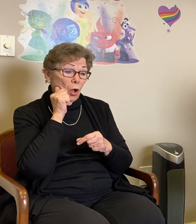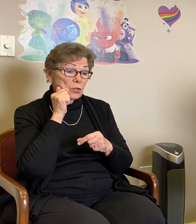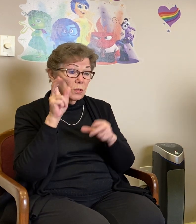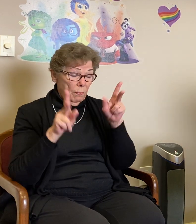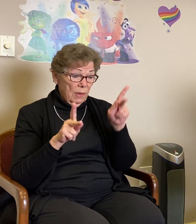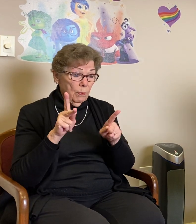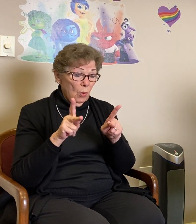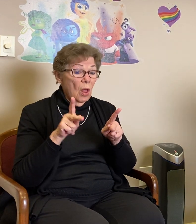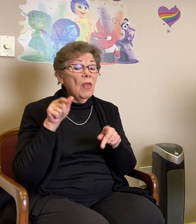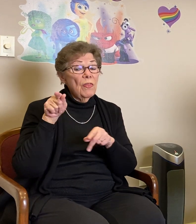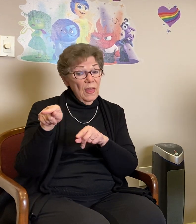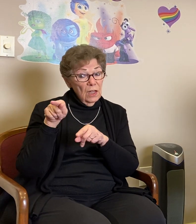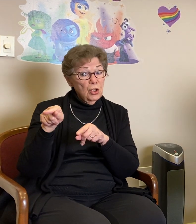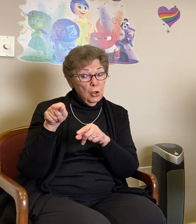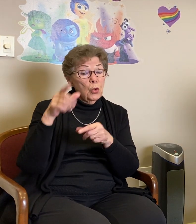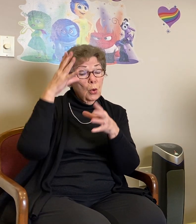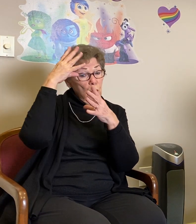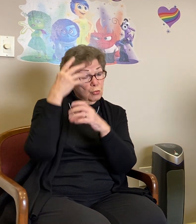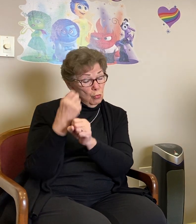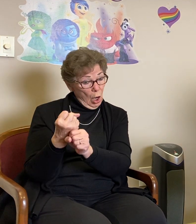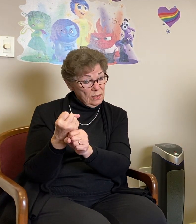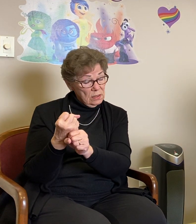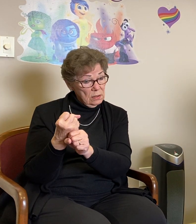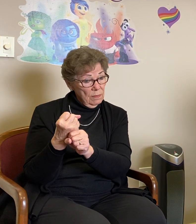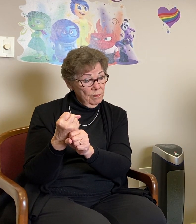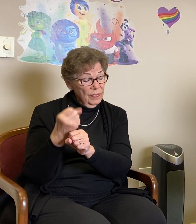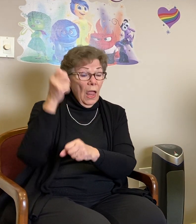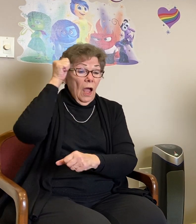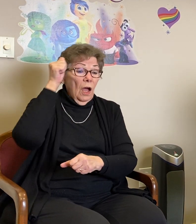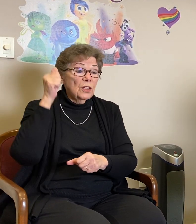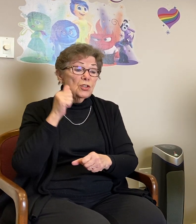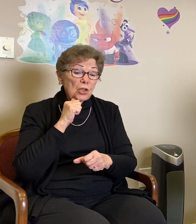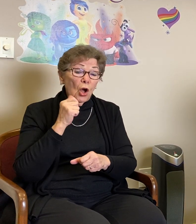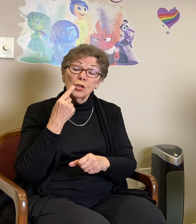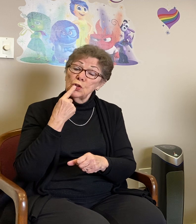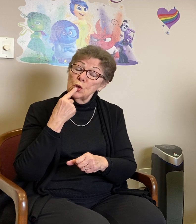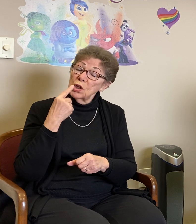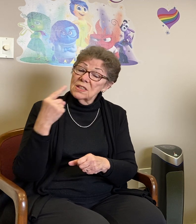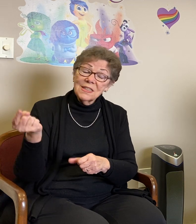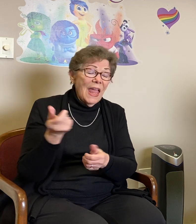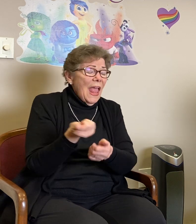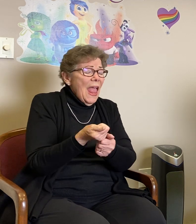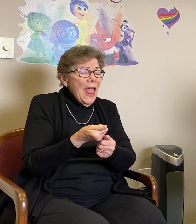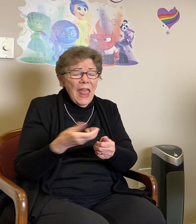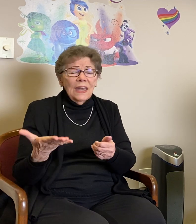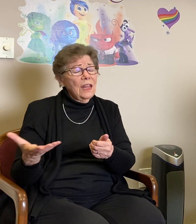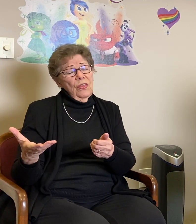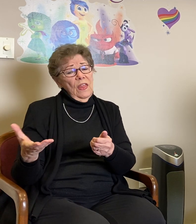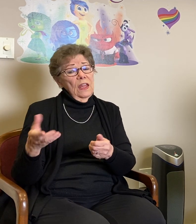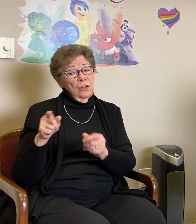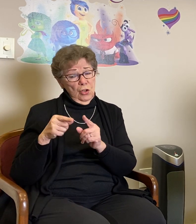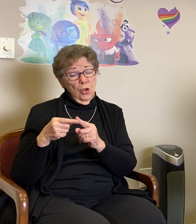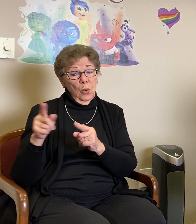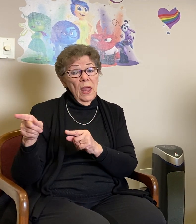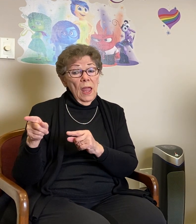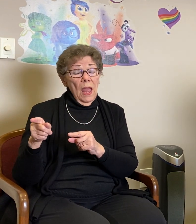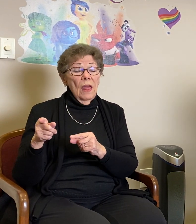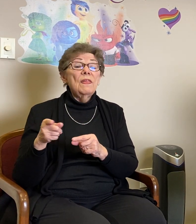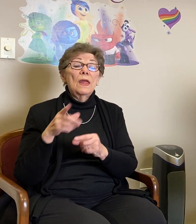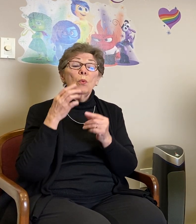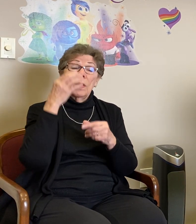you trust. These people are adults you could tell anything to, and they would believe